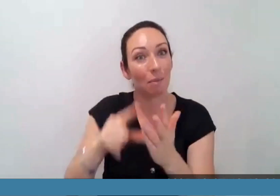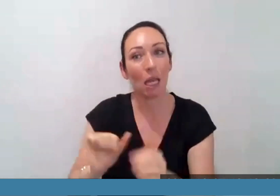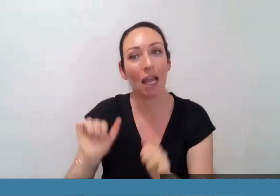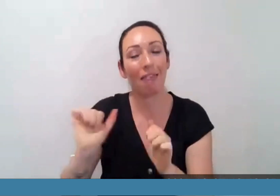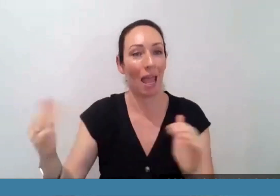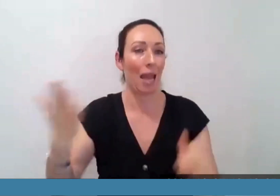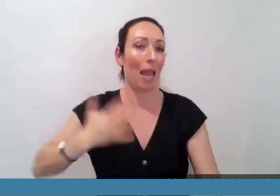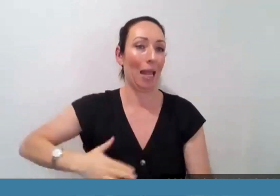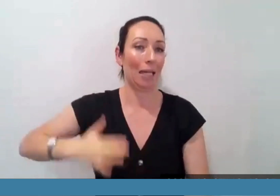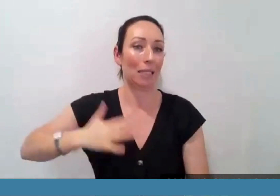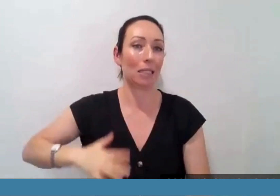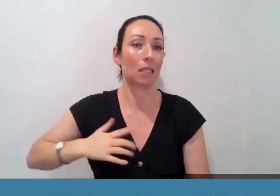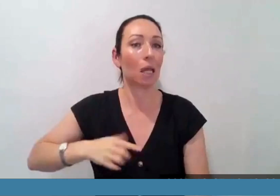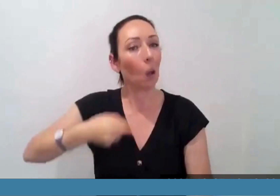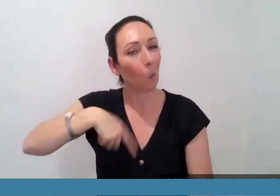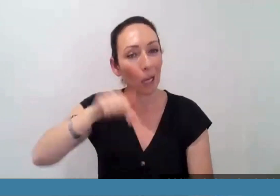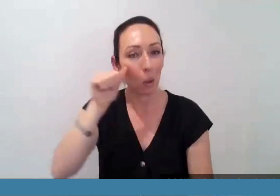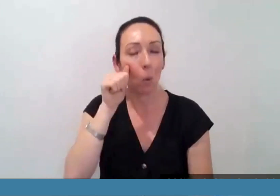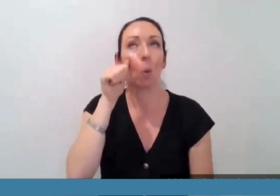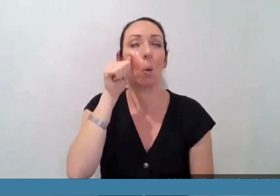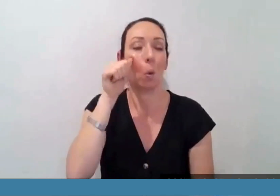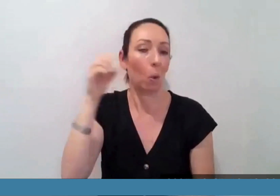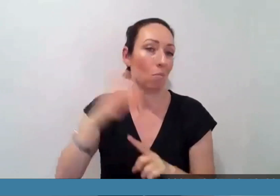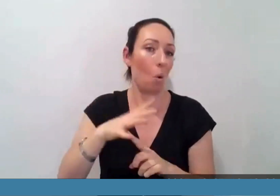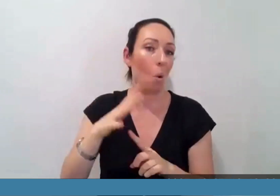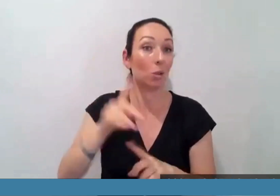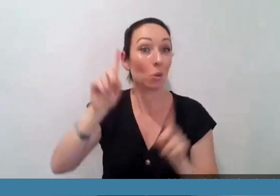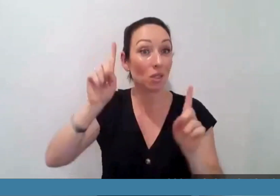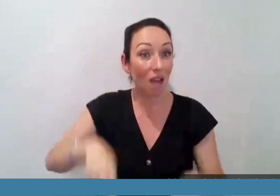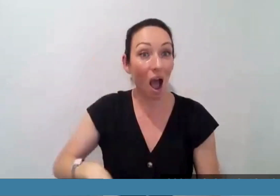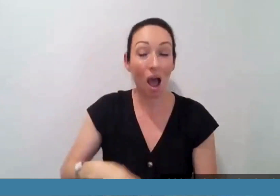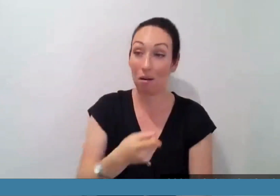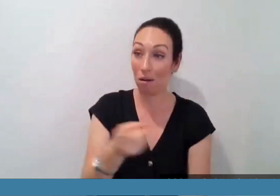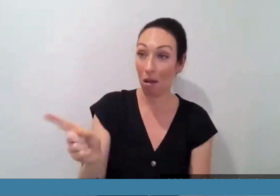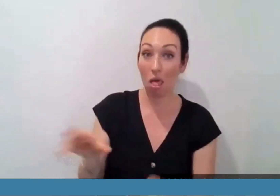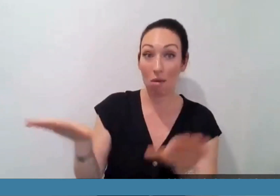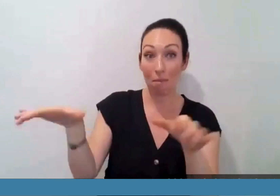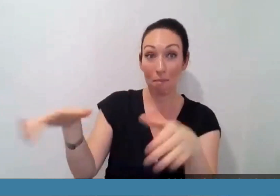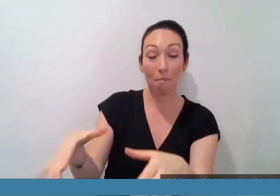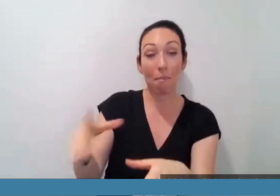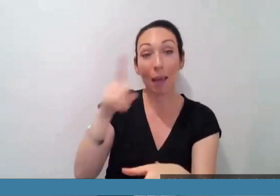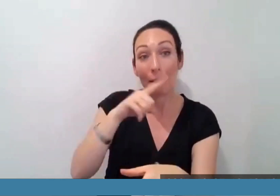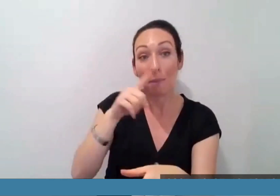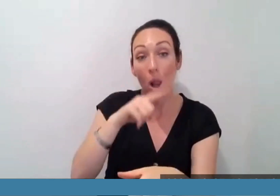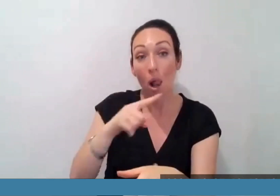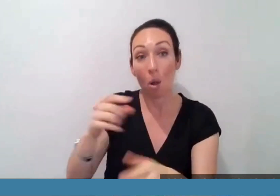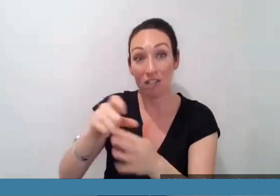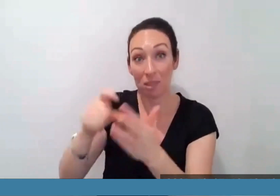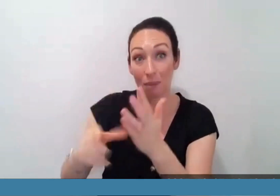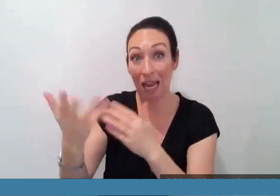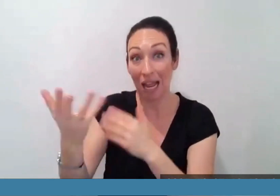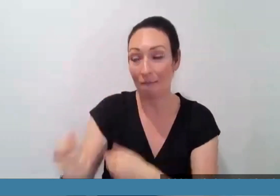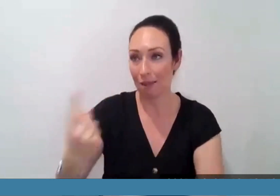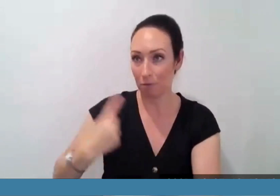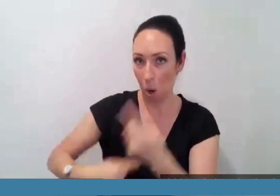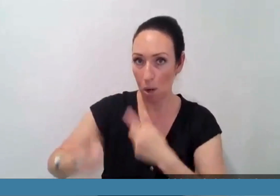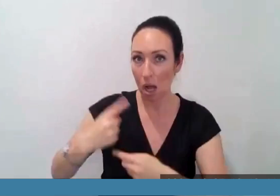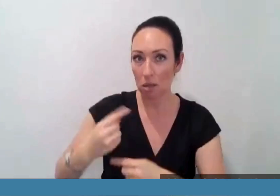We knew it was essential to start with what people with disability had already said, but we didn't want